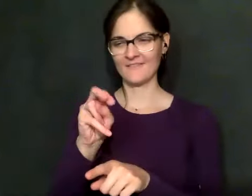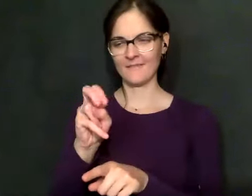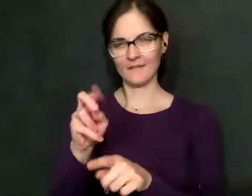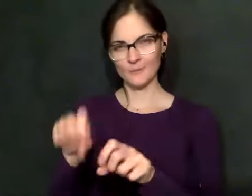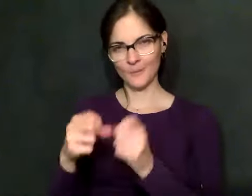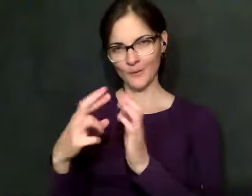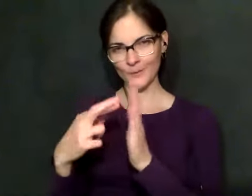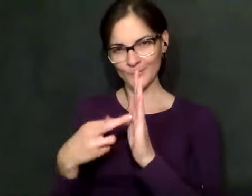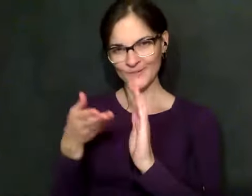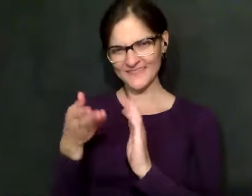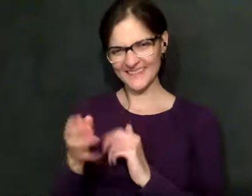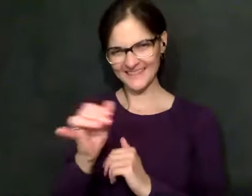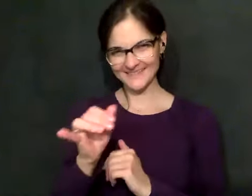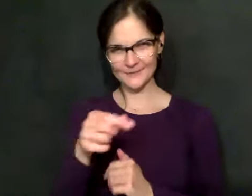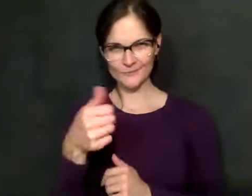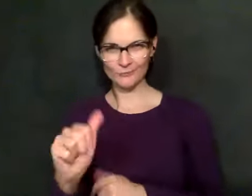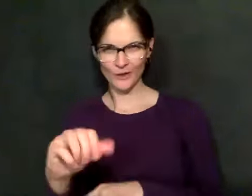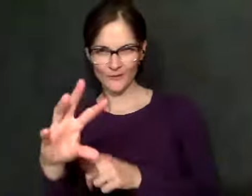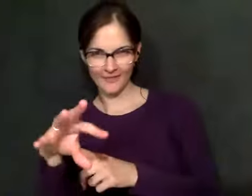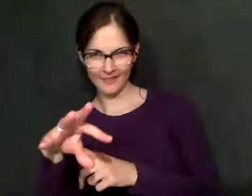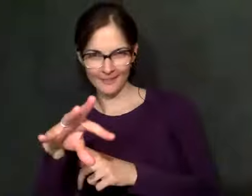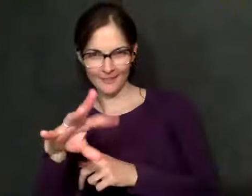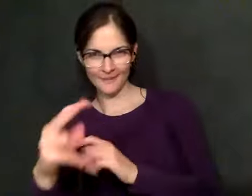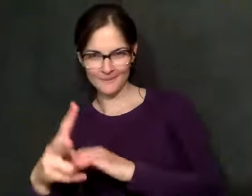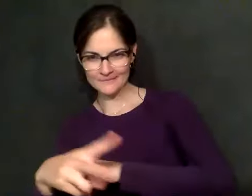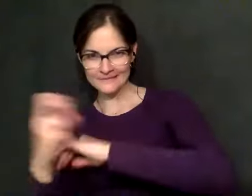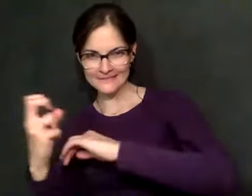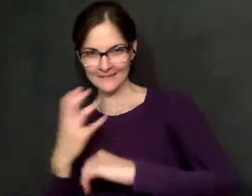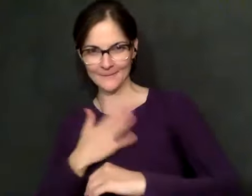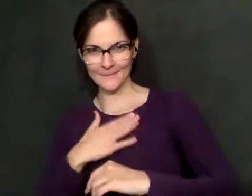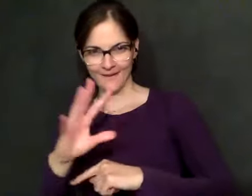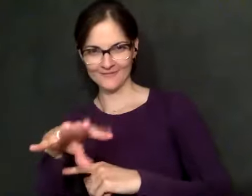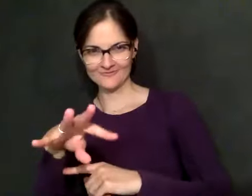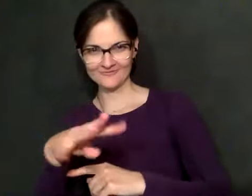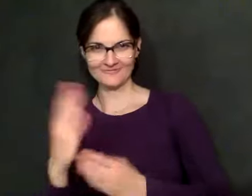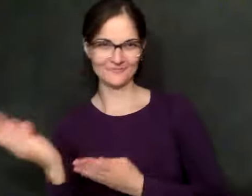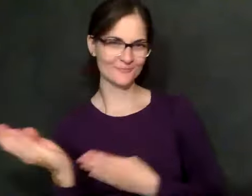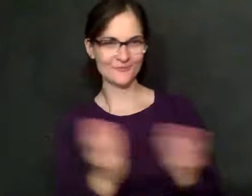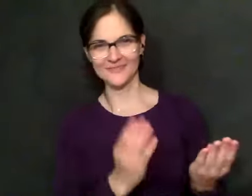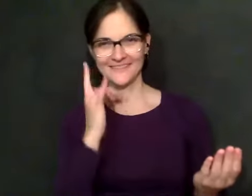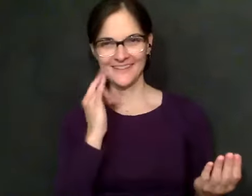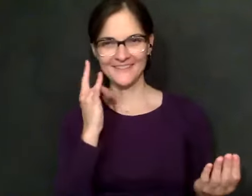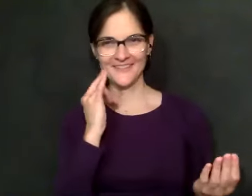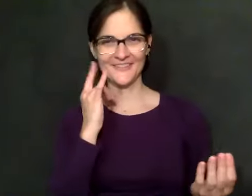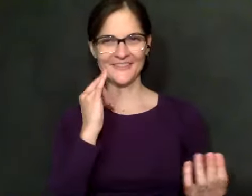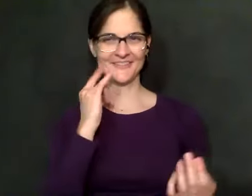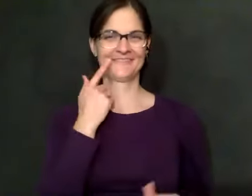And she was trying to break the rules there too, take a video of me to take back to California.